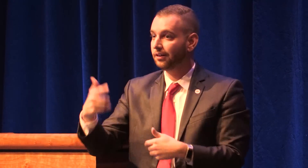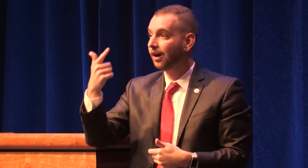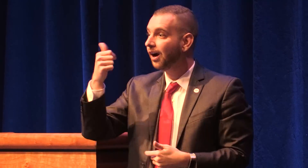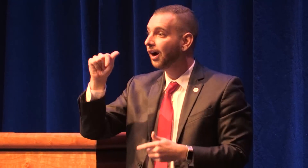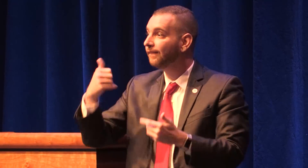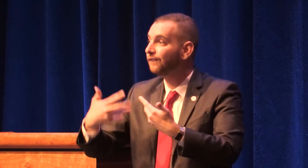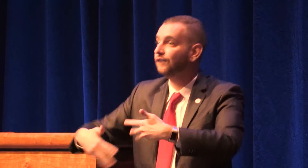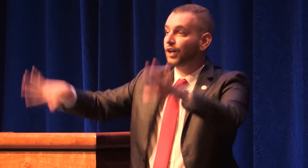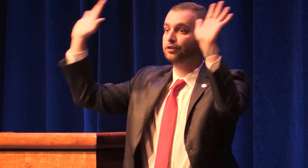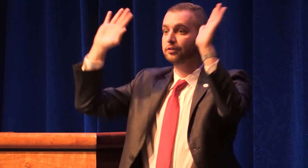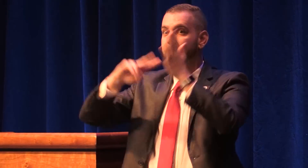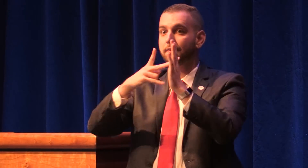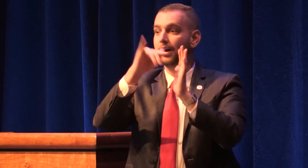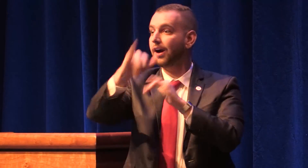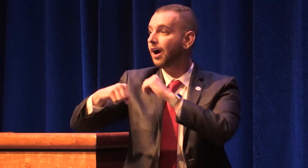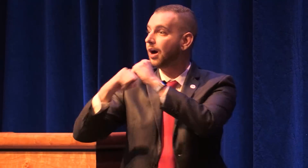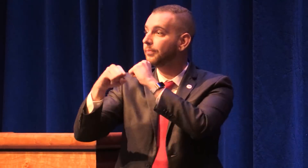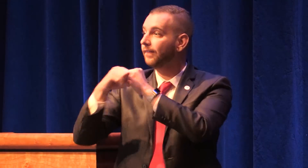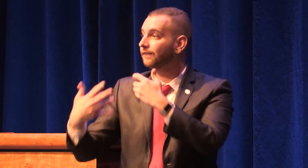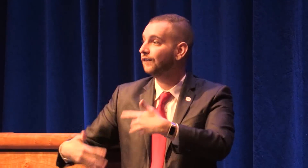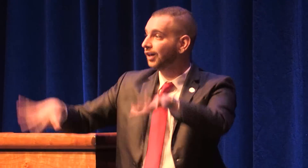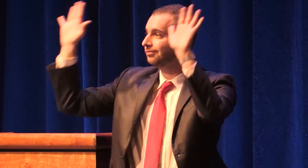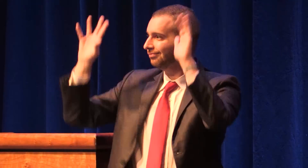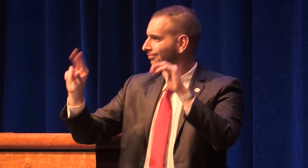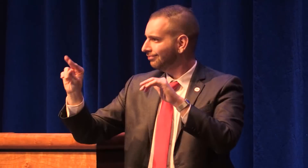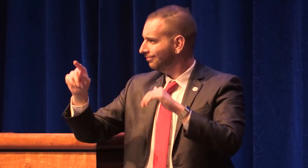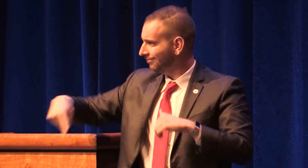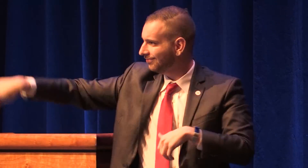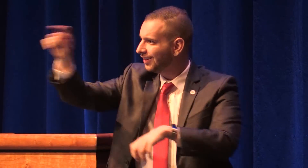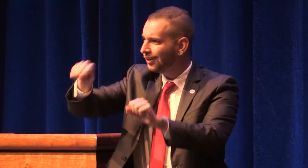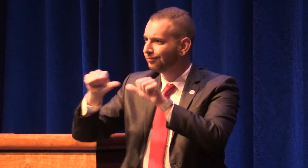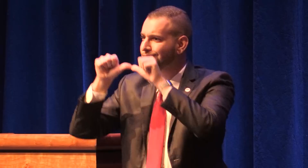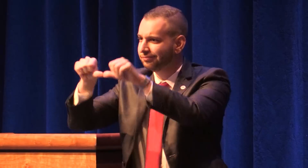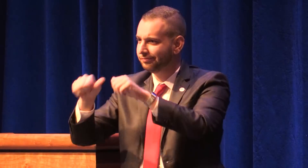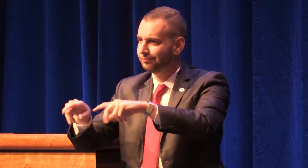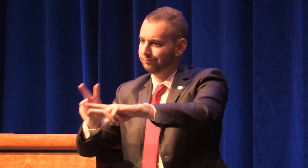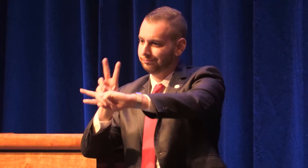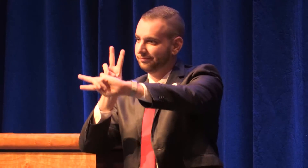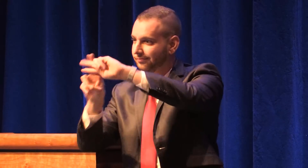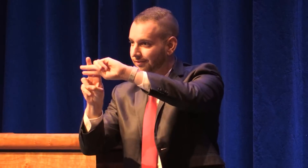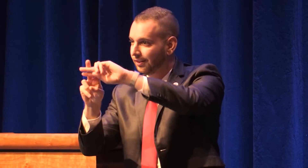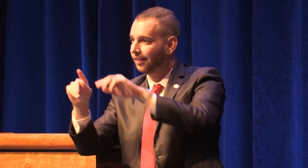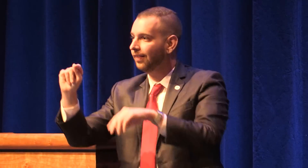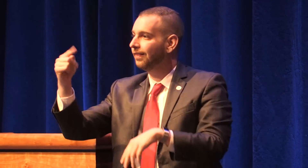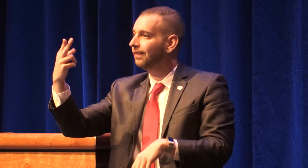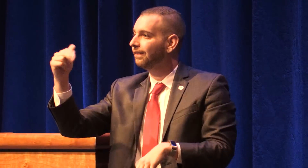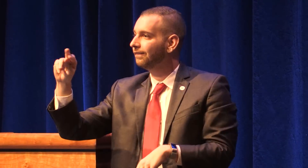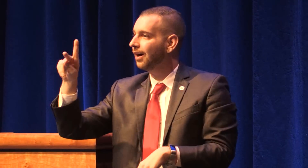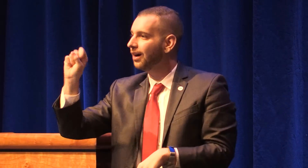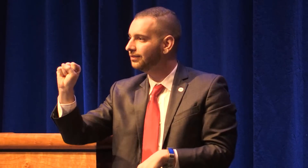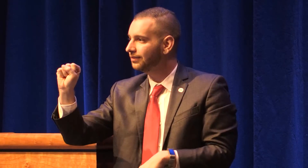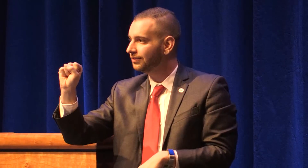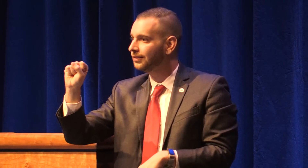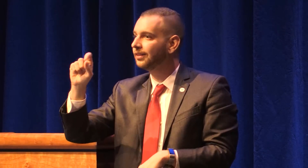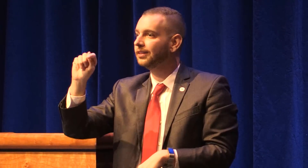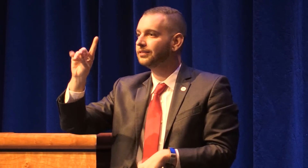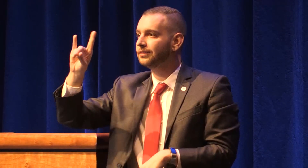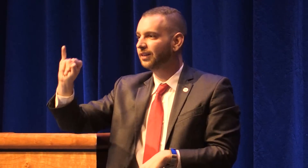everybody can get involved in the campaign. Even though the gala ends tonight, the hashtag Thanks TDI 50 does